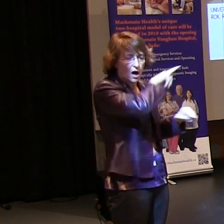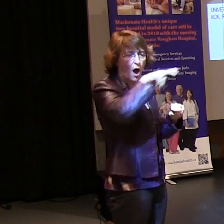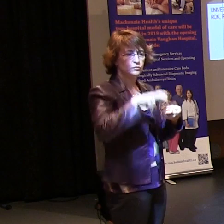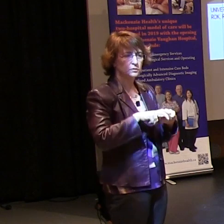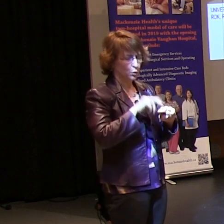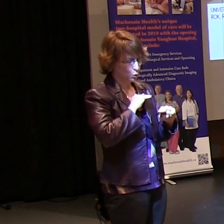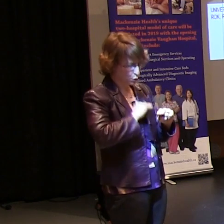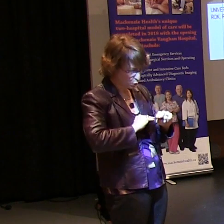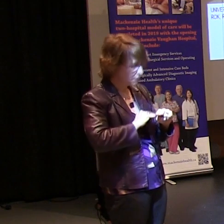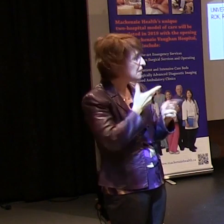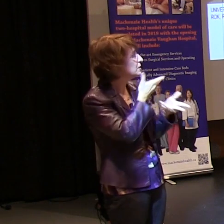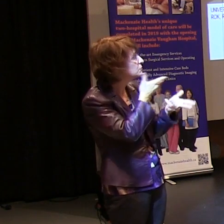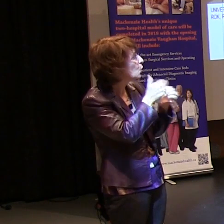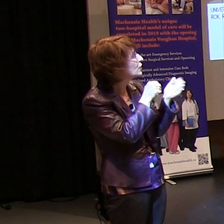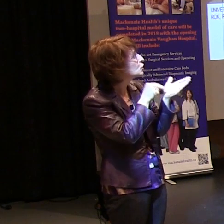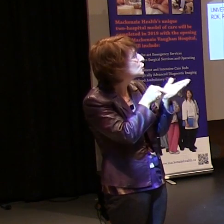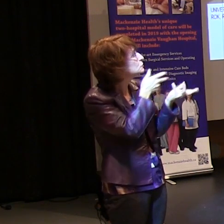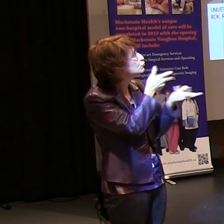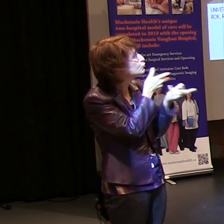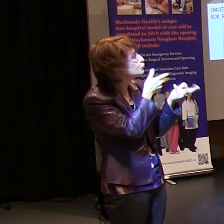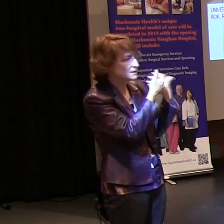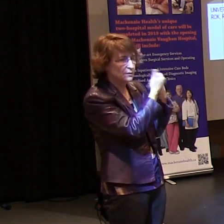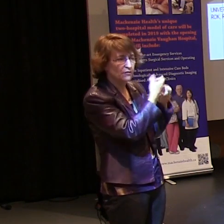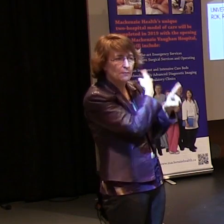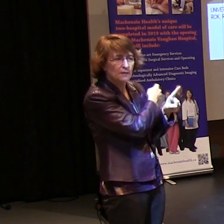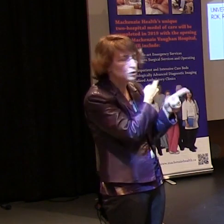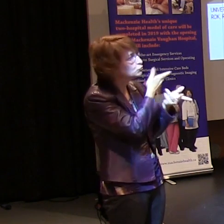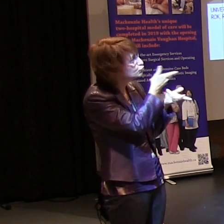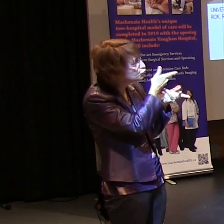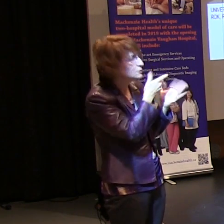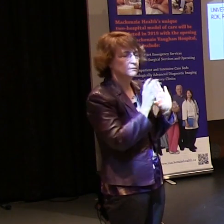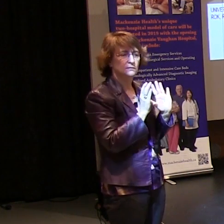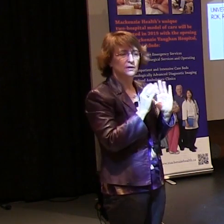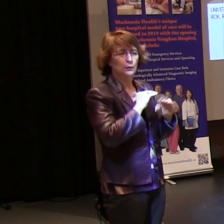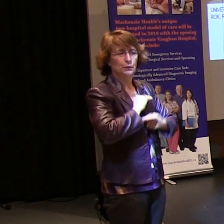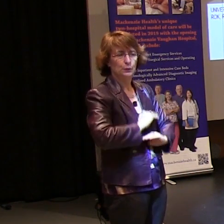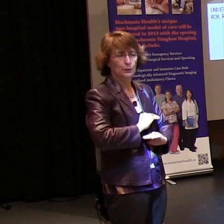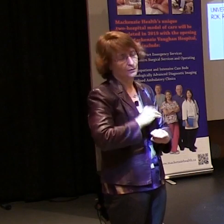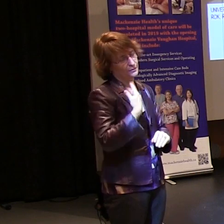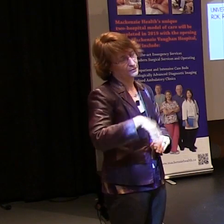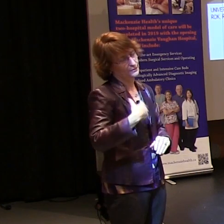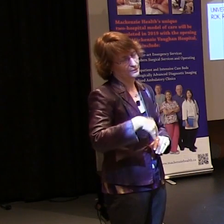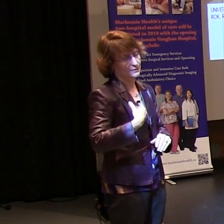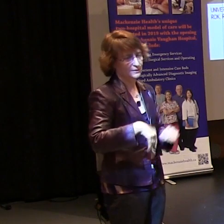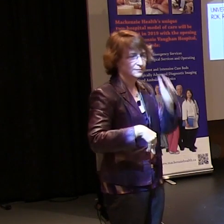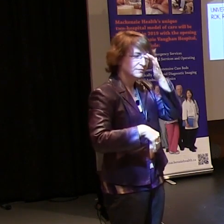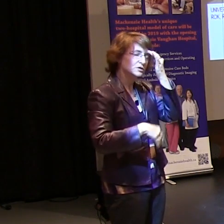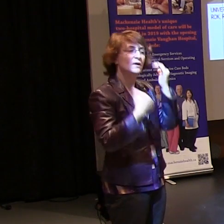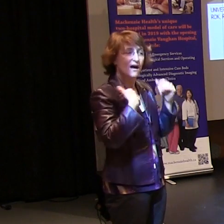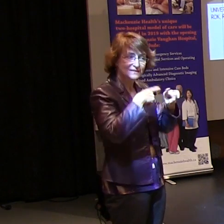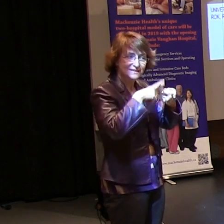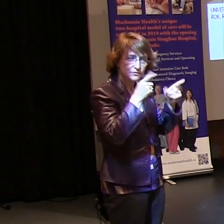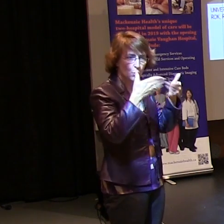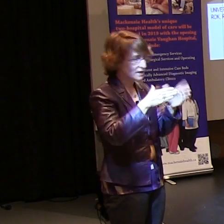to relax, to speak with the nurse outside from the patient, that makes a lot of difference. And we have different way to do it. It